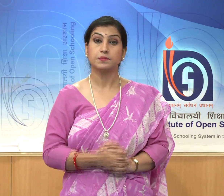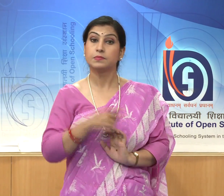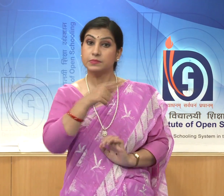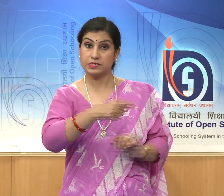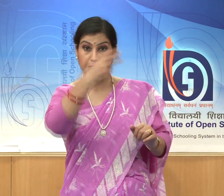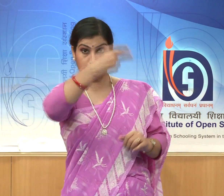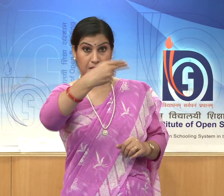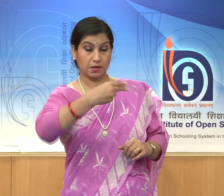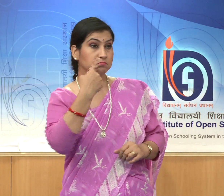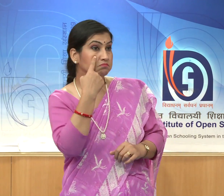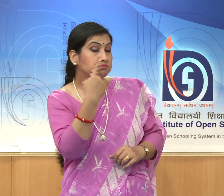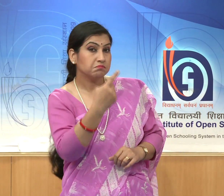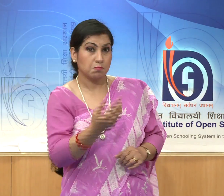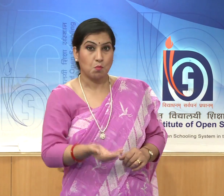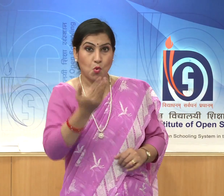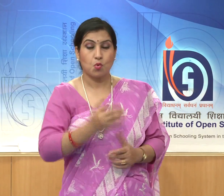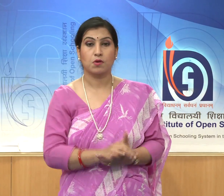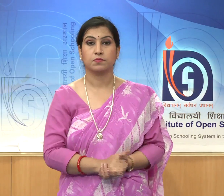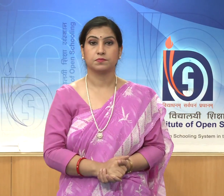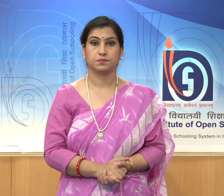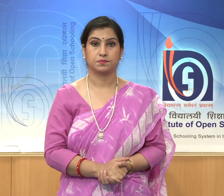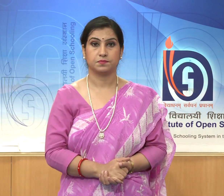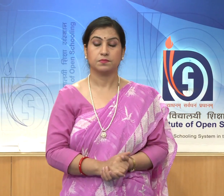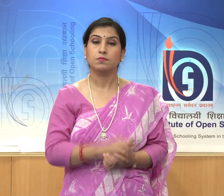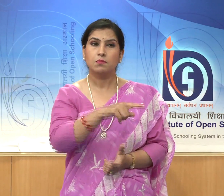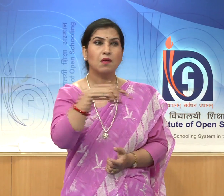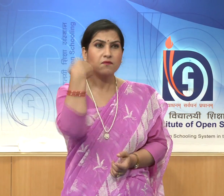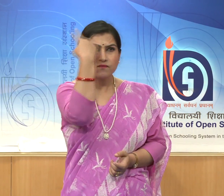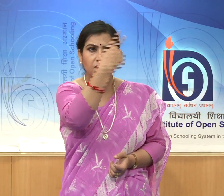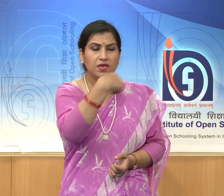in these paintings. The faces